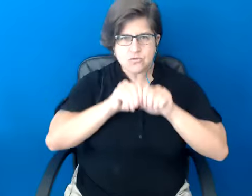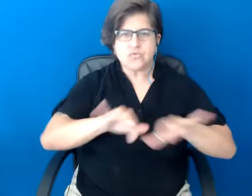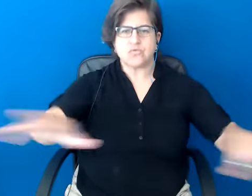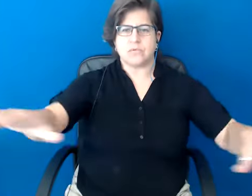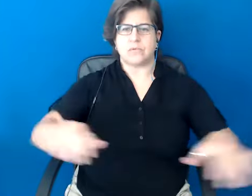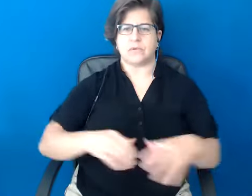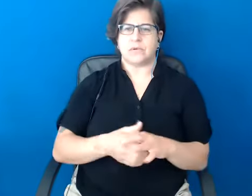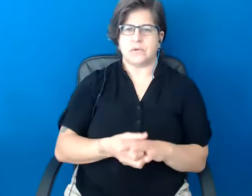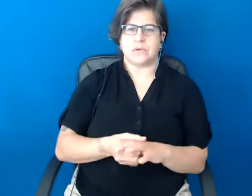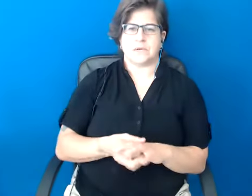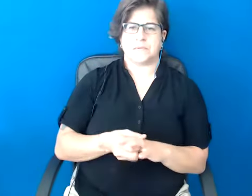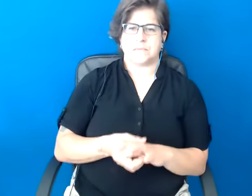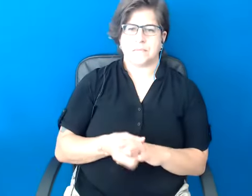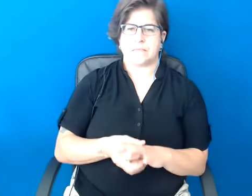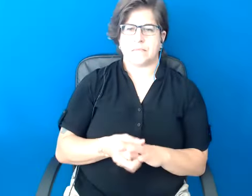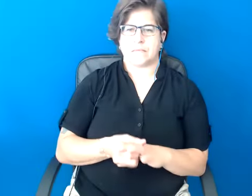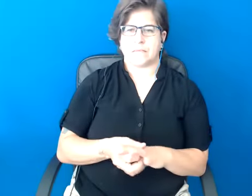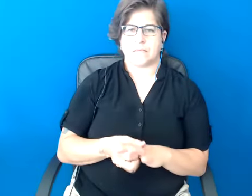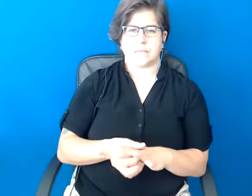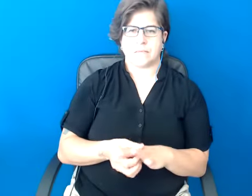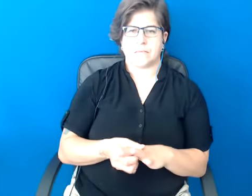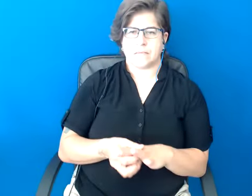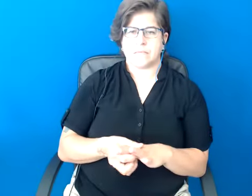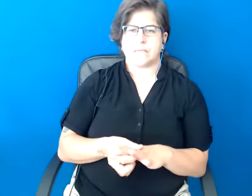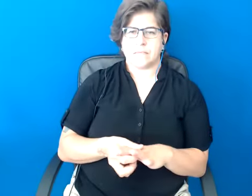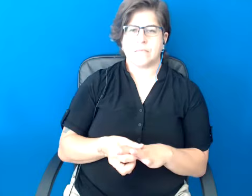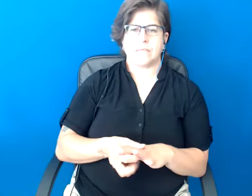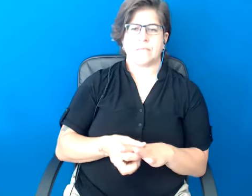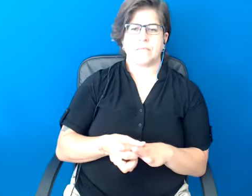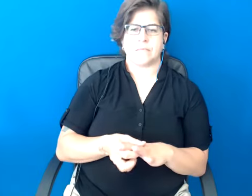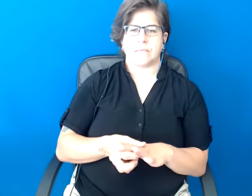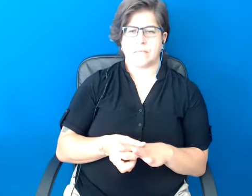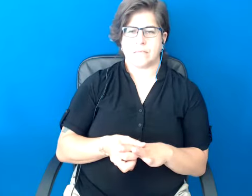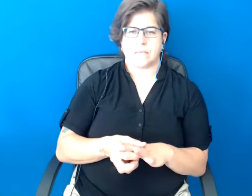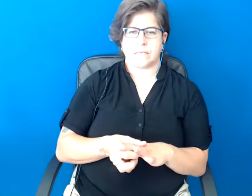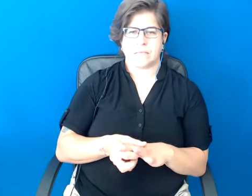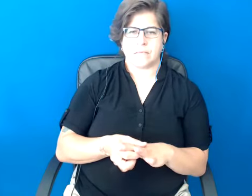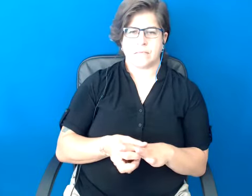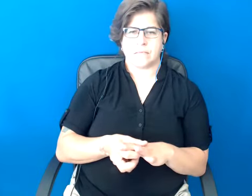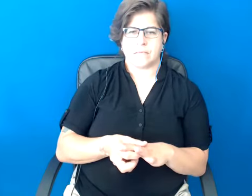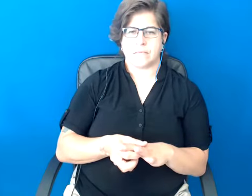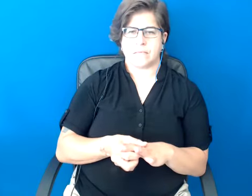our ability to carry the message. It can impact my ability to carry the message. So if you're an AA trusted